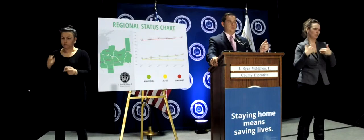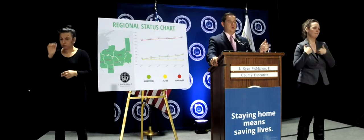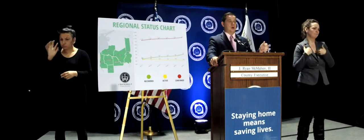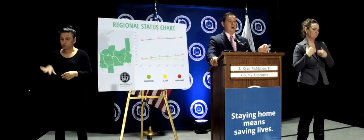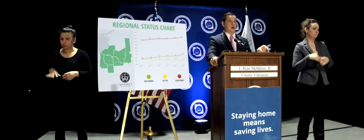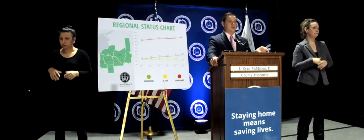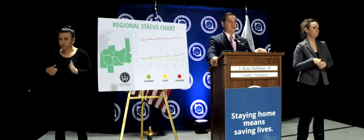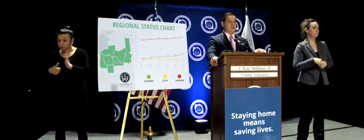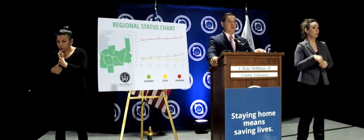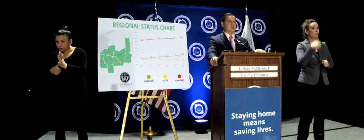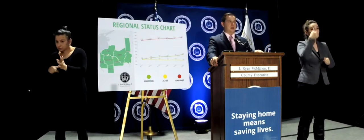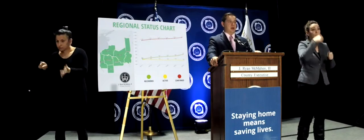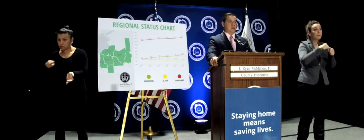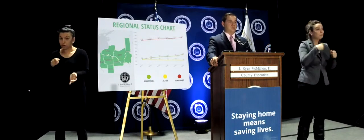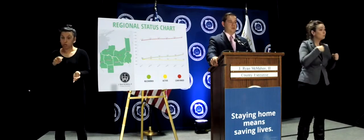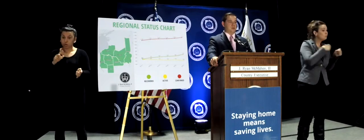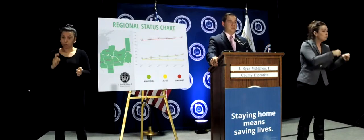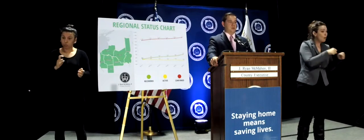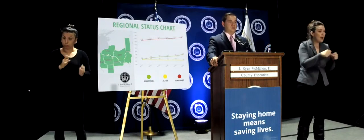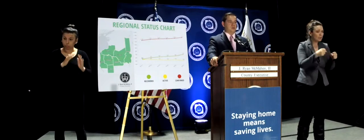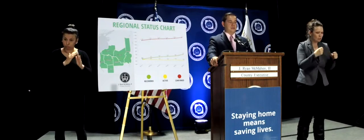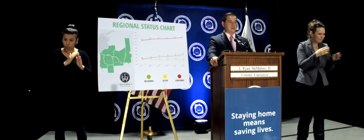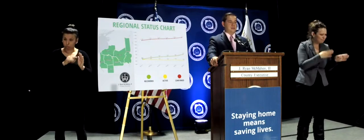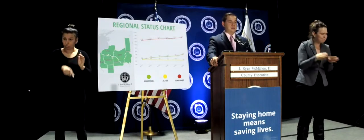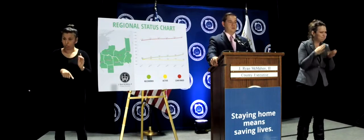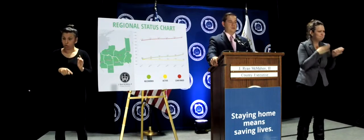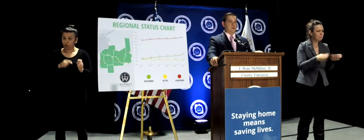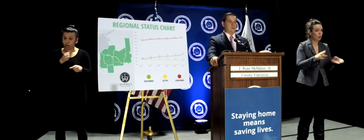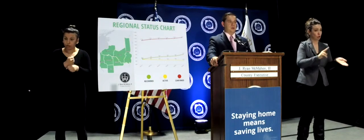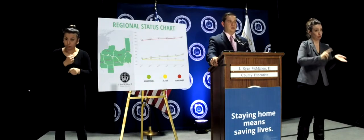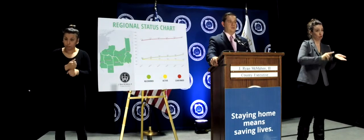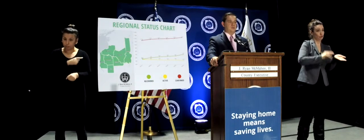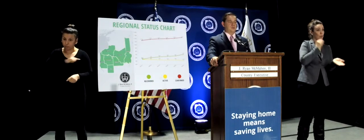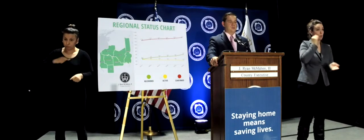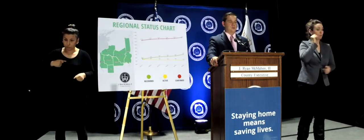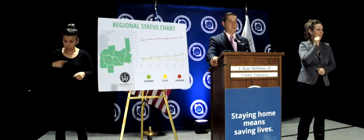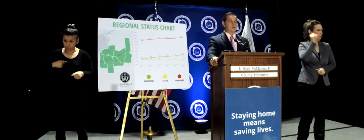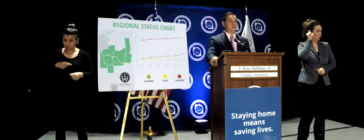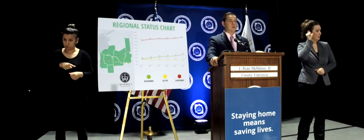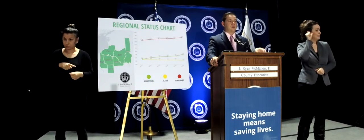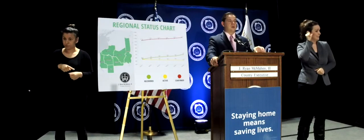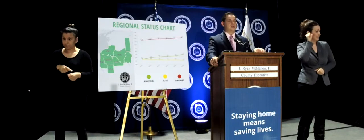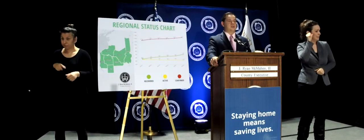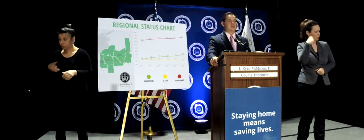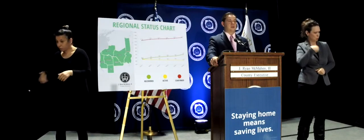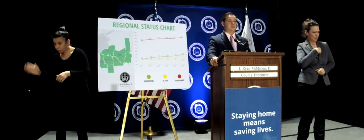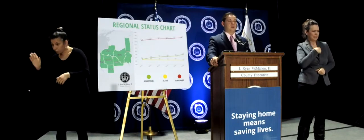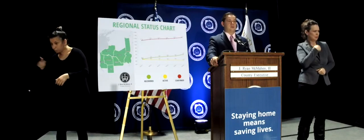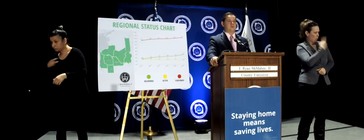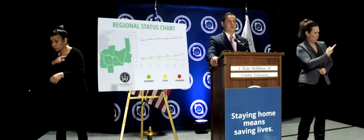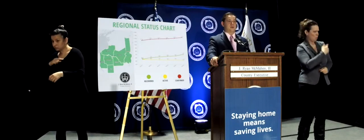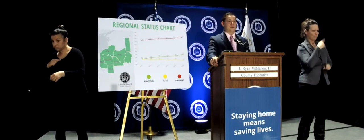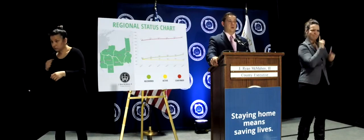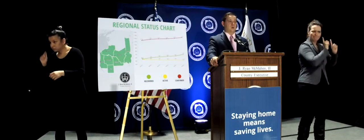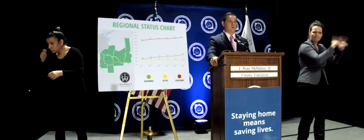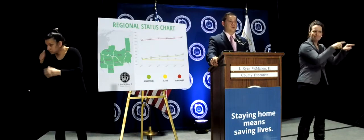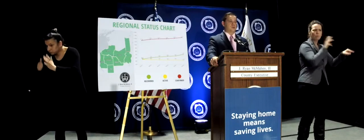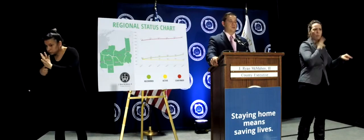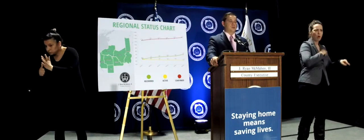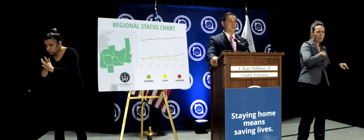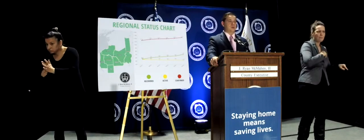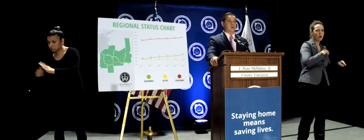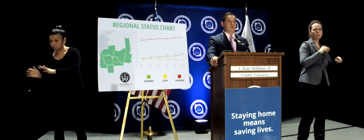employees. The state is now actively doing testing within many of the facilities. Assisted living falls under our